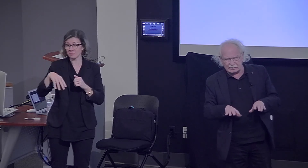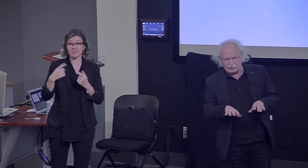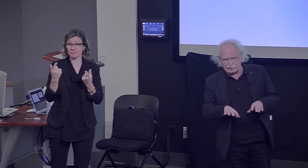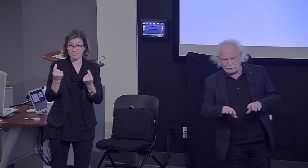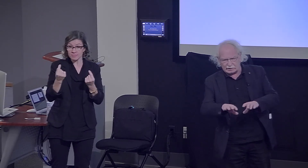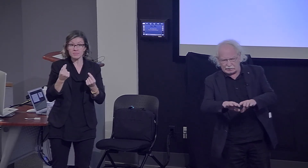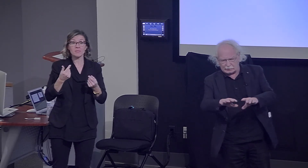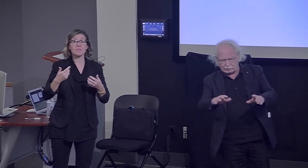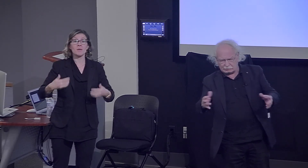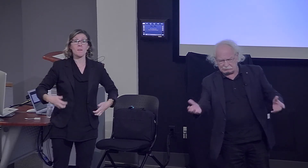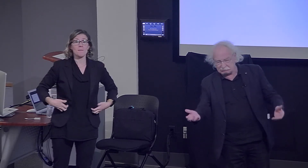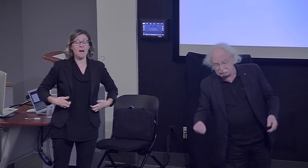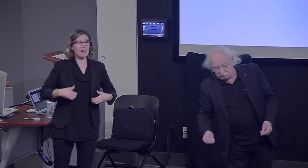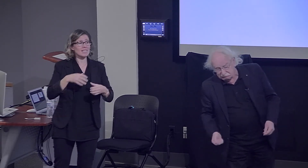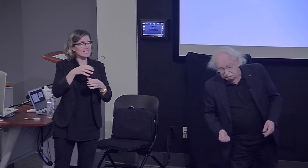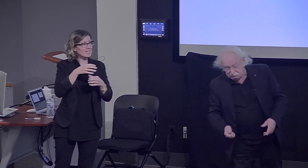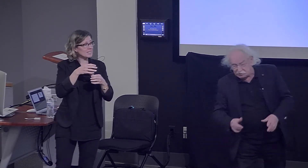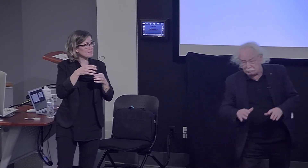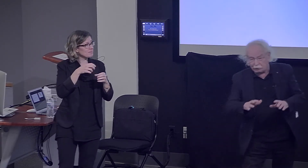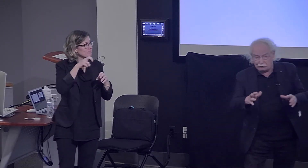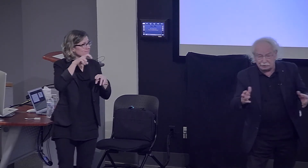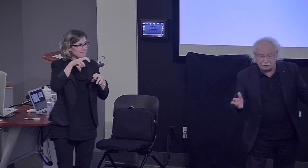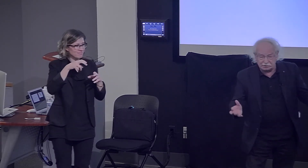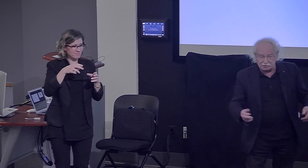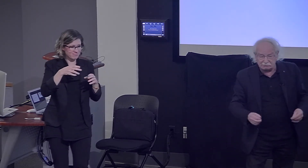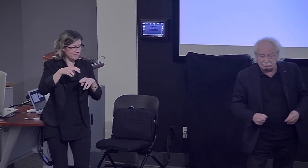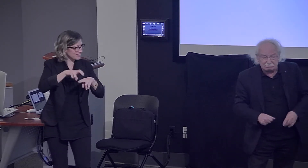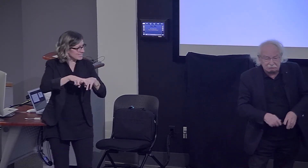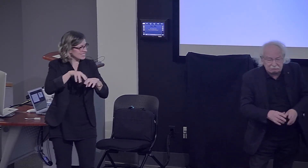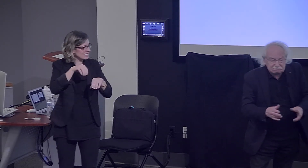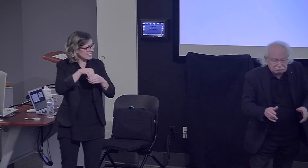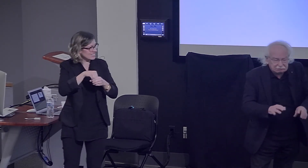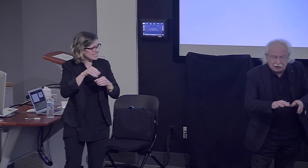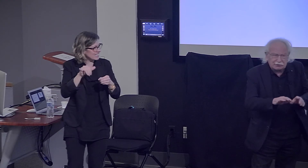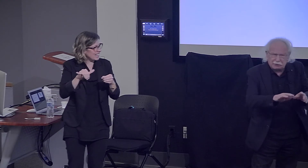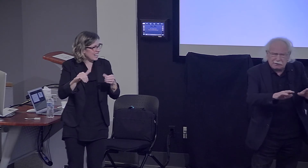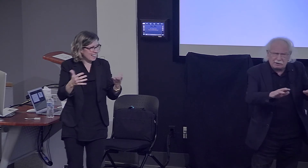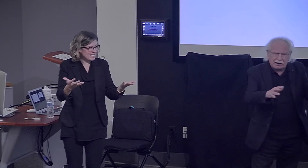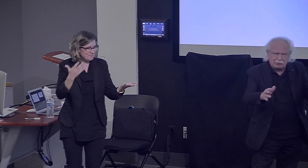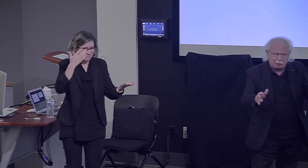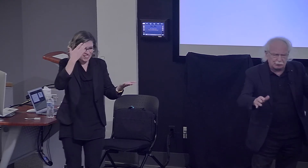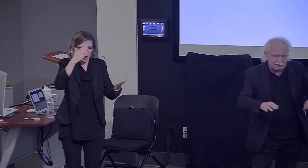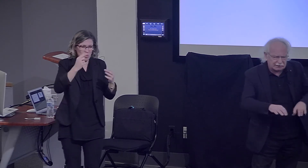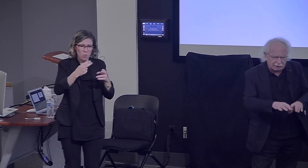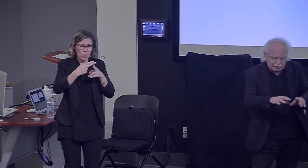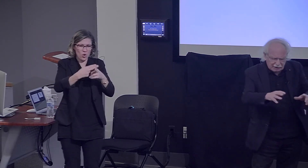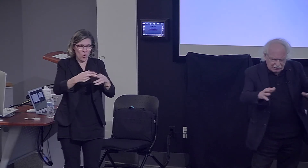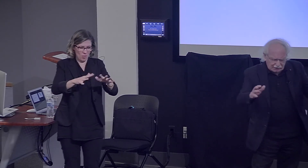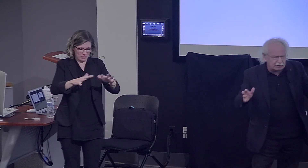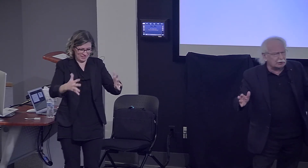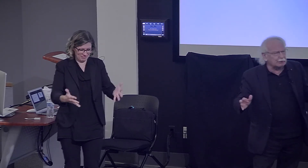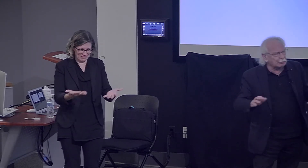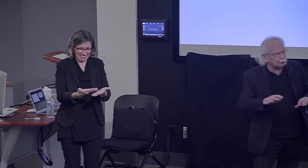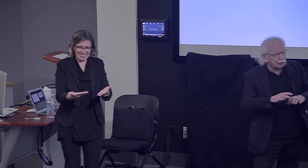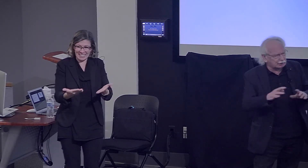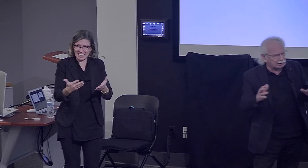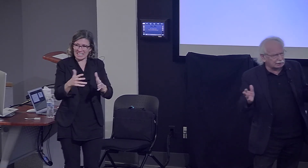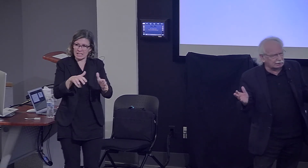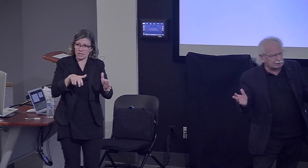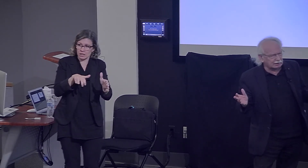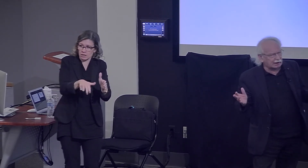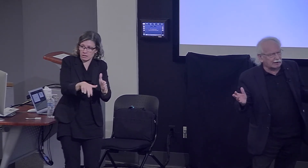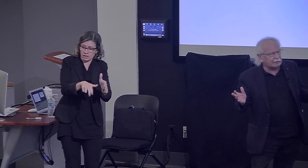monkey in a box, I don't remember how it was made. Anyway, in something was